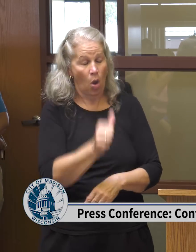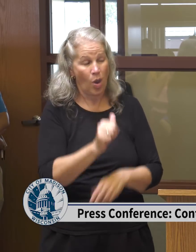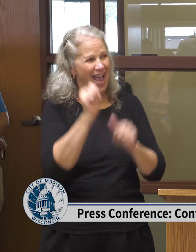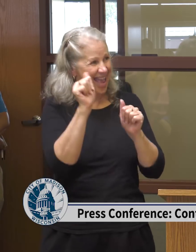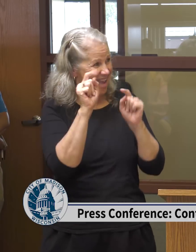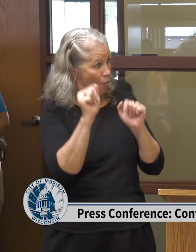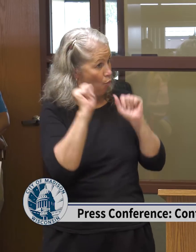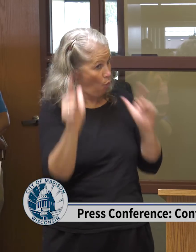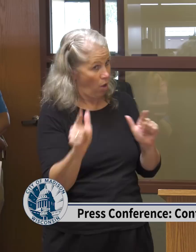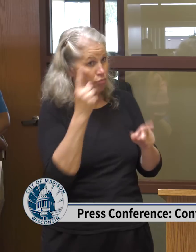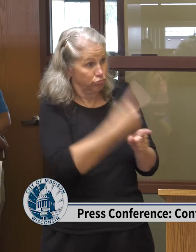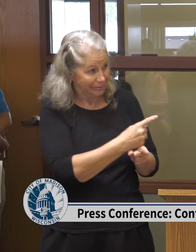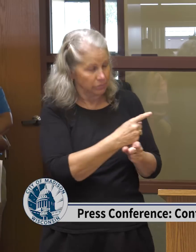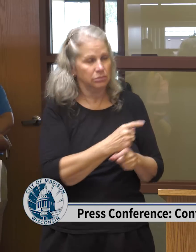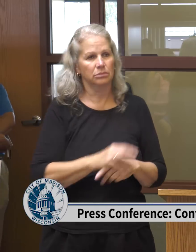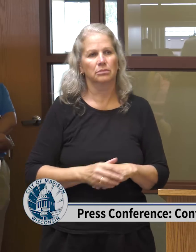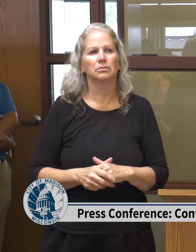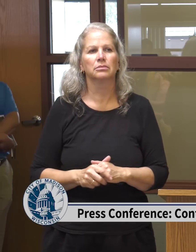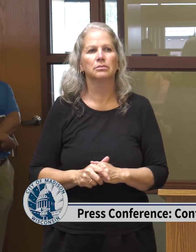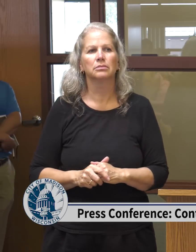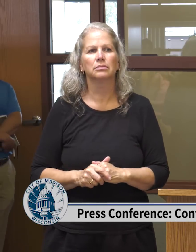Or? All right, let's start out.